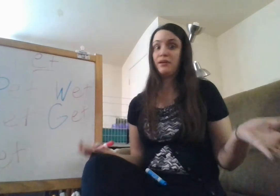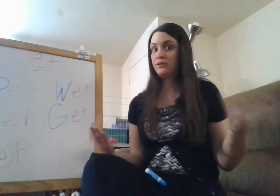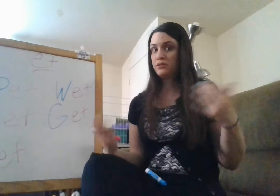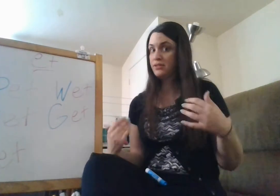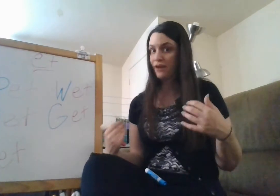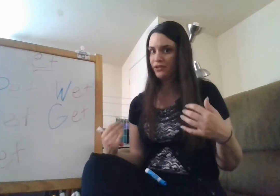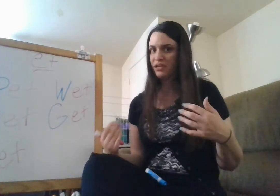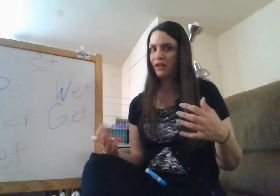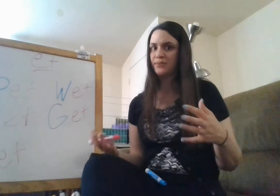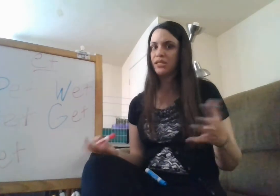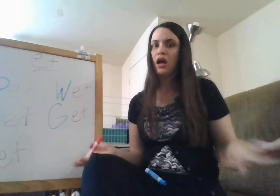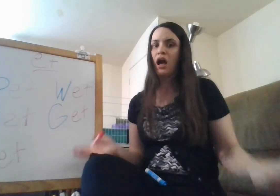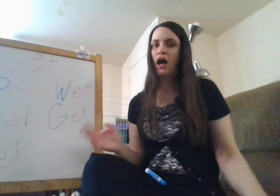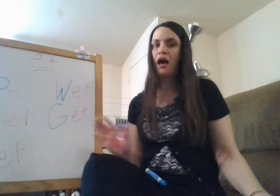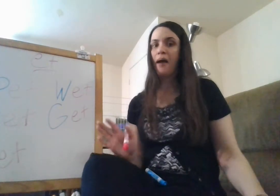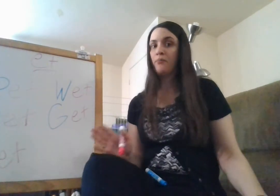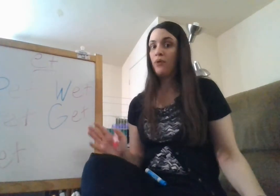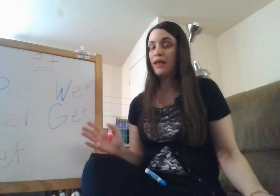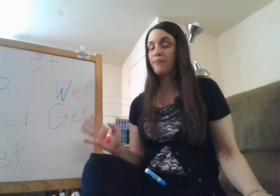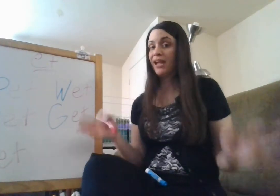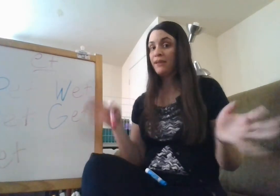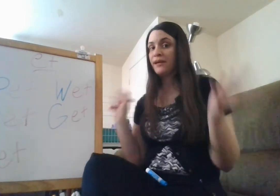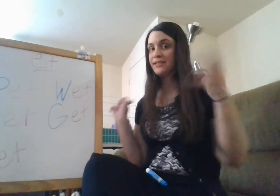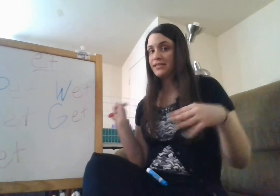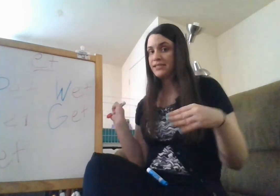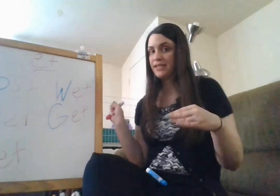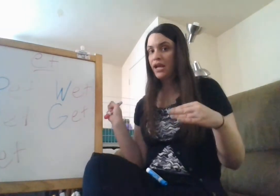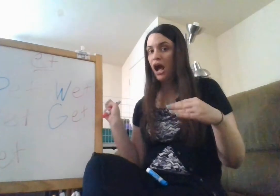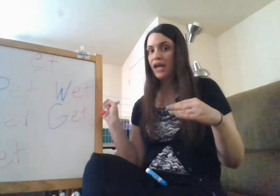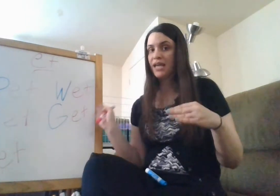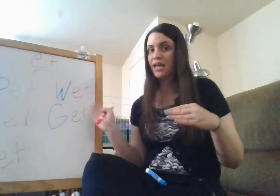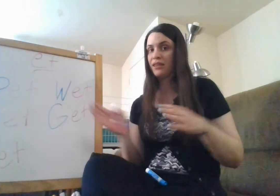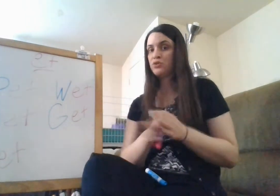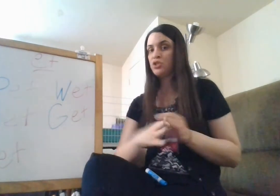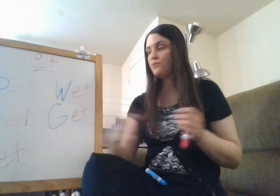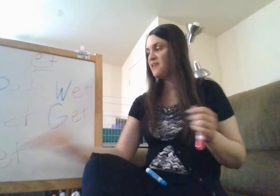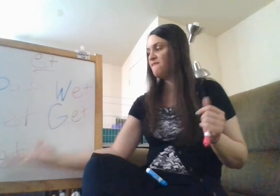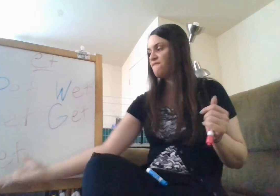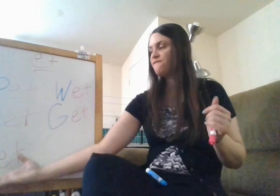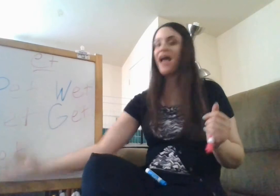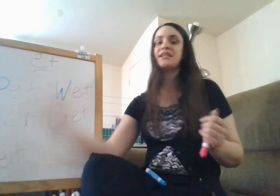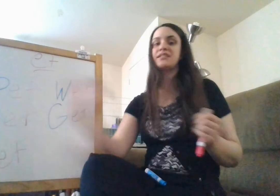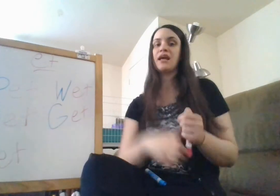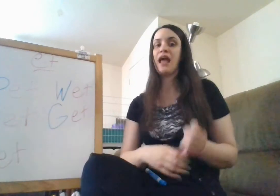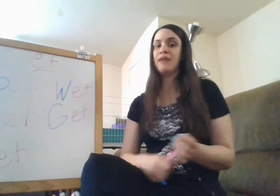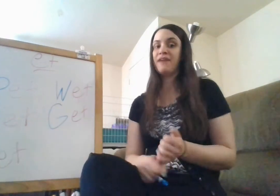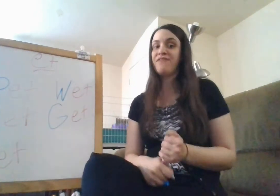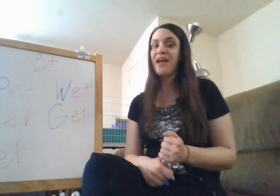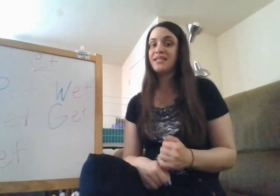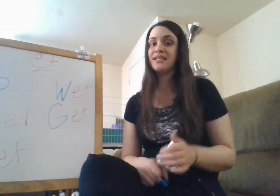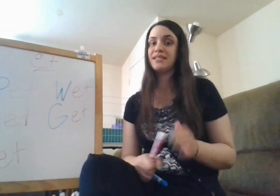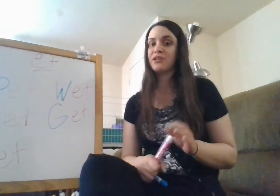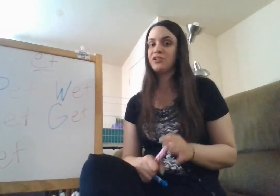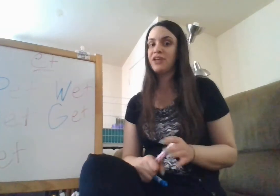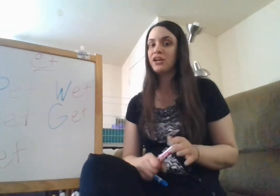there several times. When my guinea pigs get sick, I take them to the vet, and my vet is a special doctor,